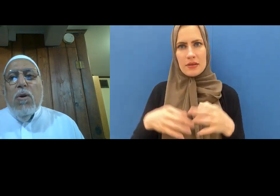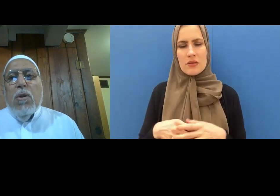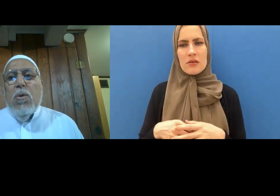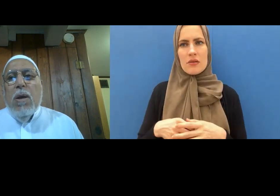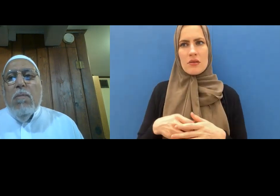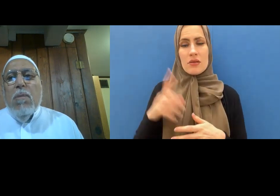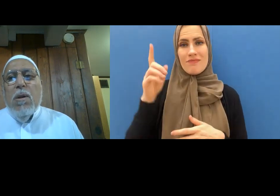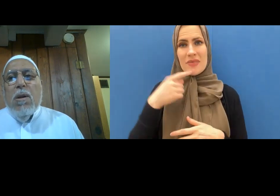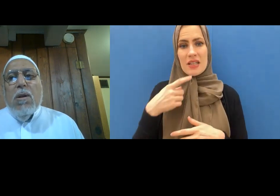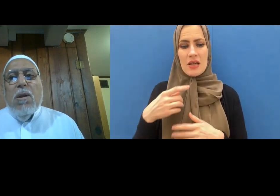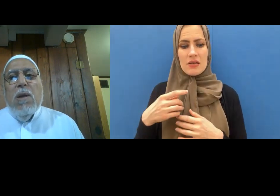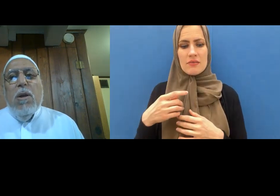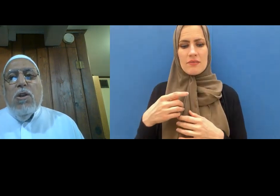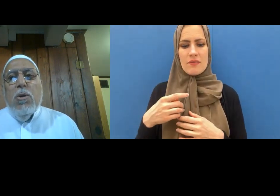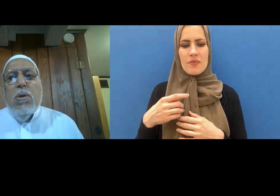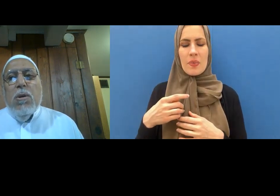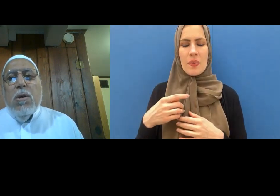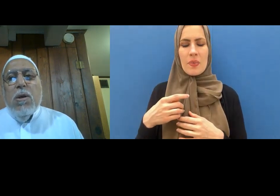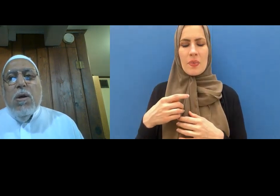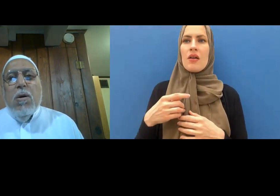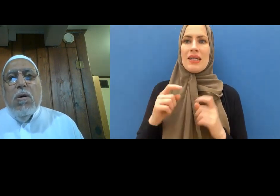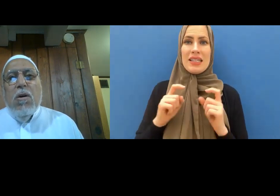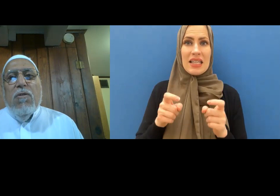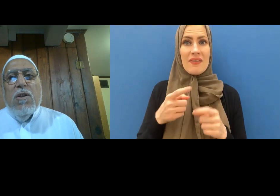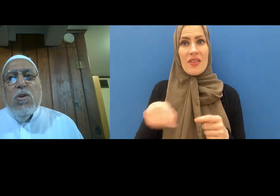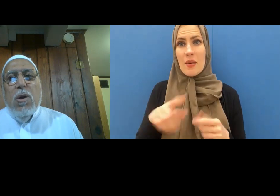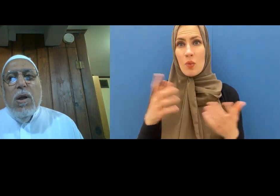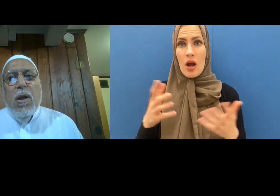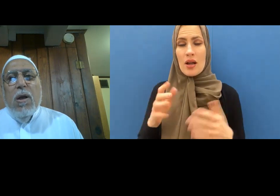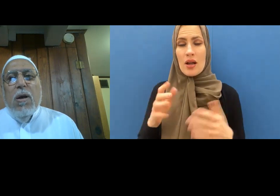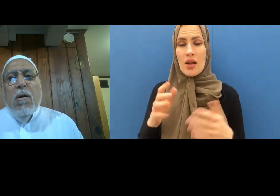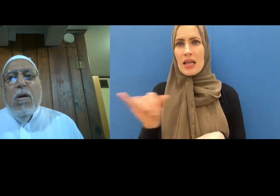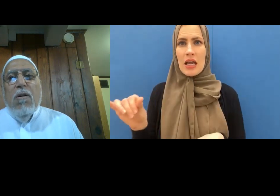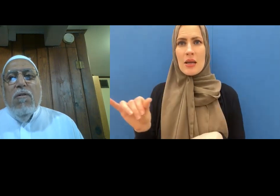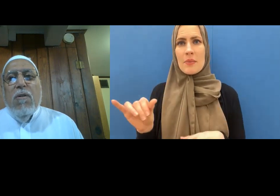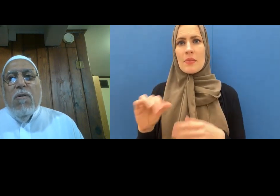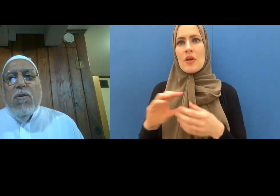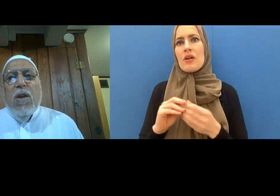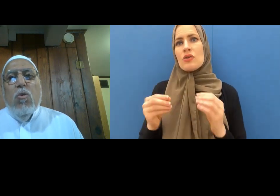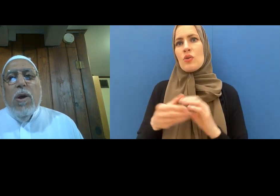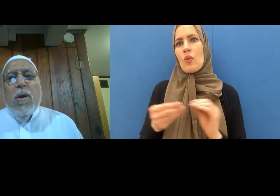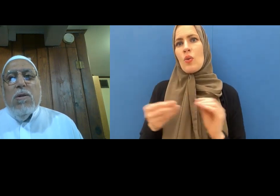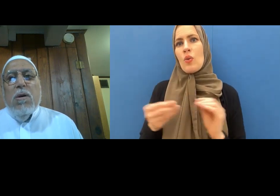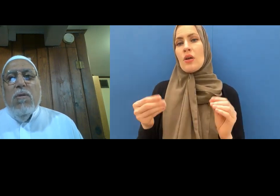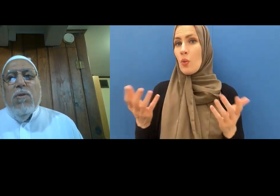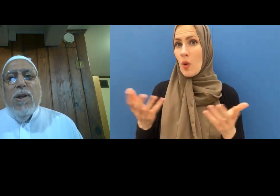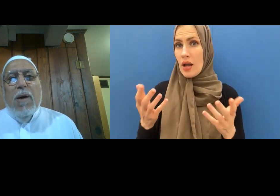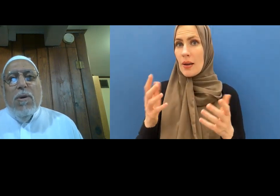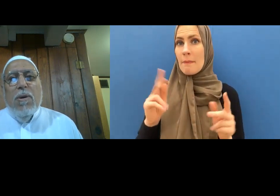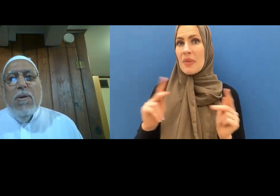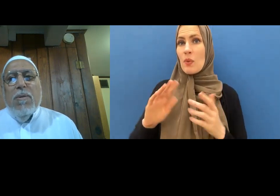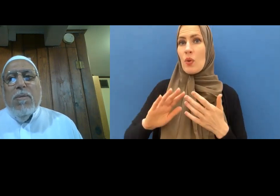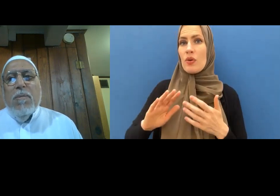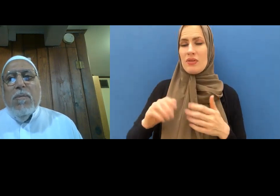put forth to them the similitude of the story of the dwellers of the